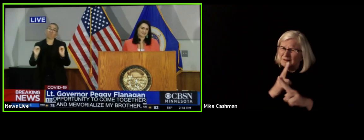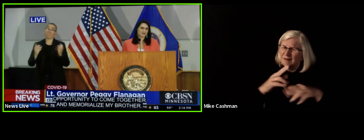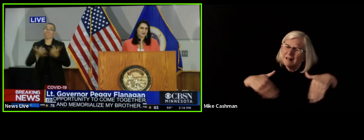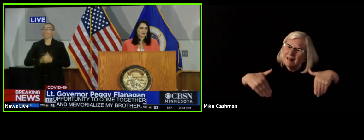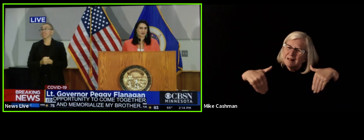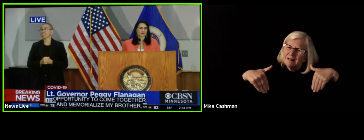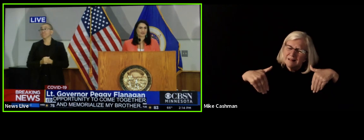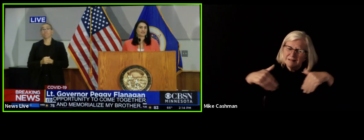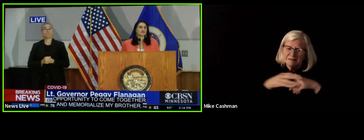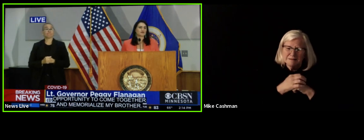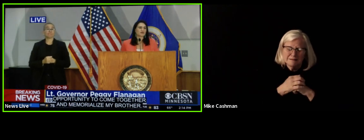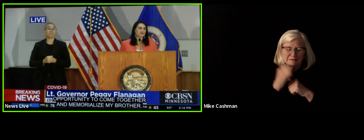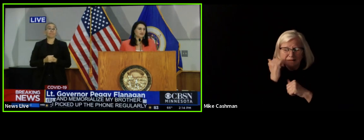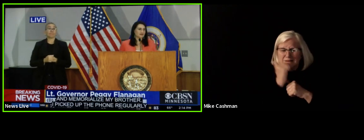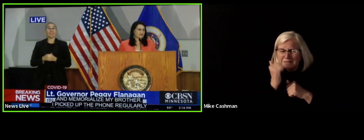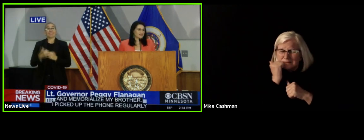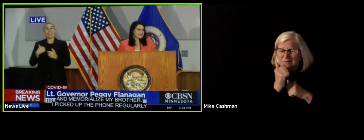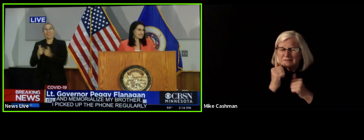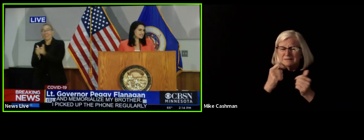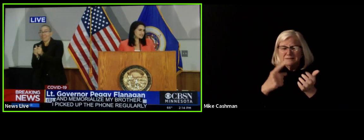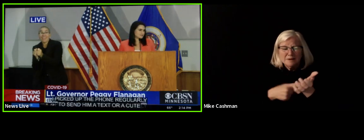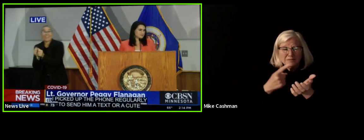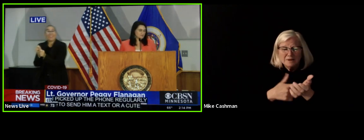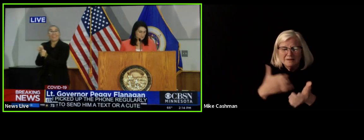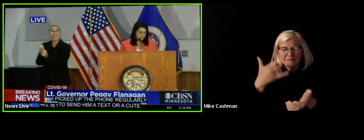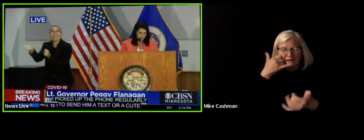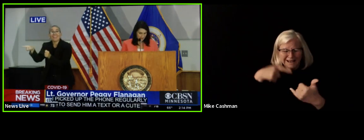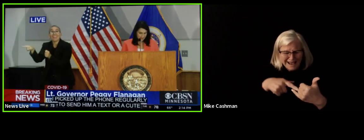text or a cute photo of his niece.